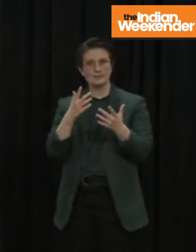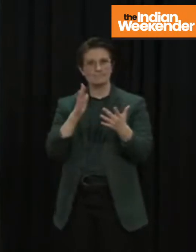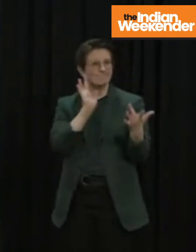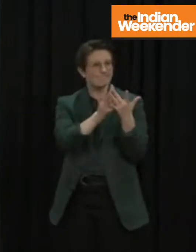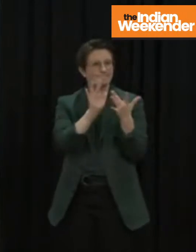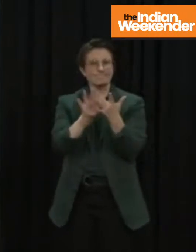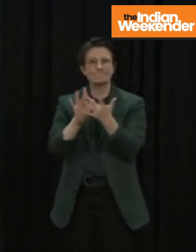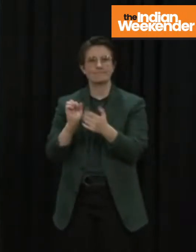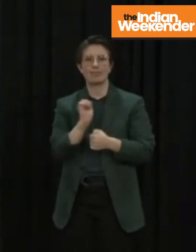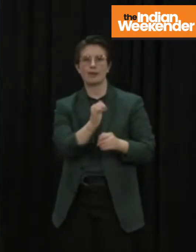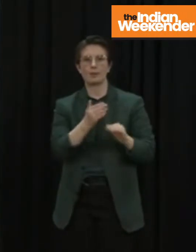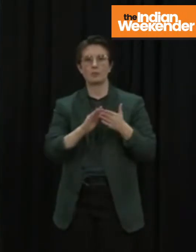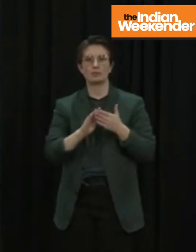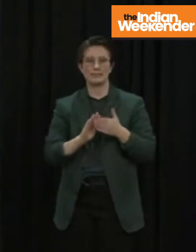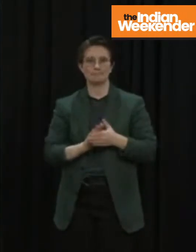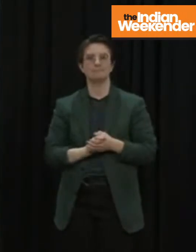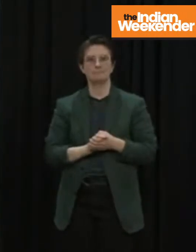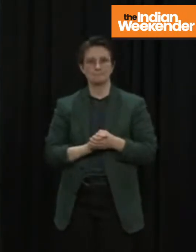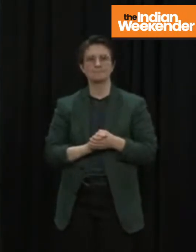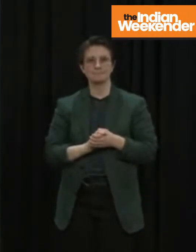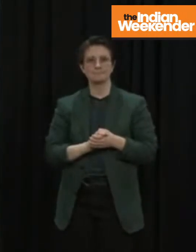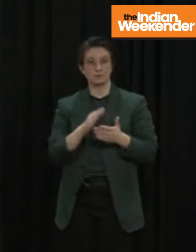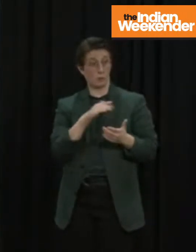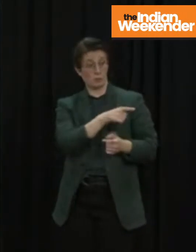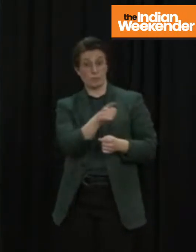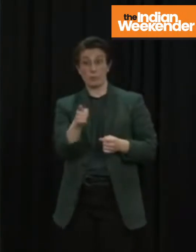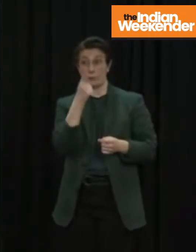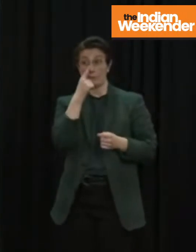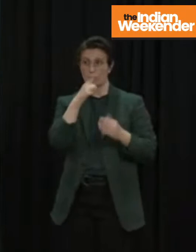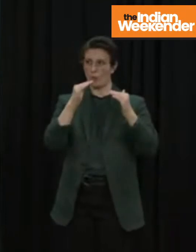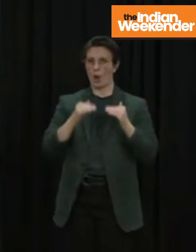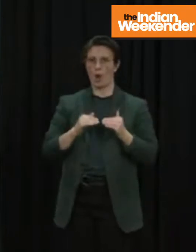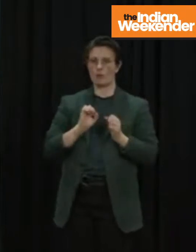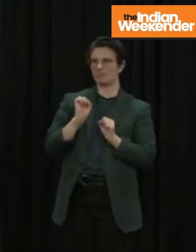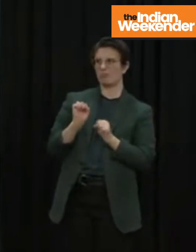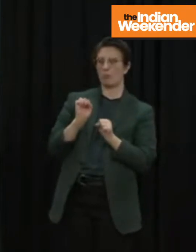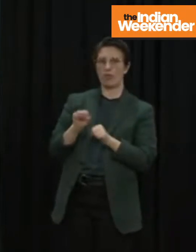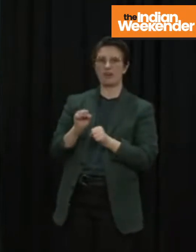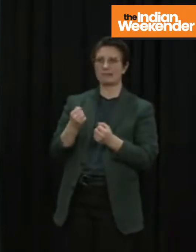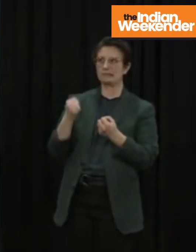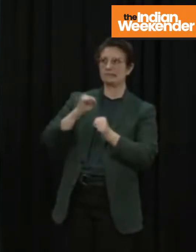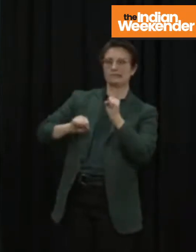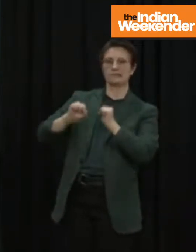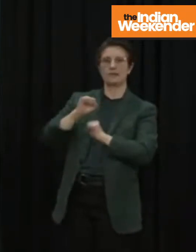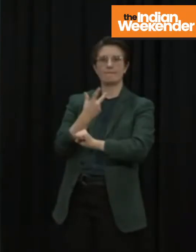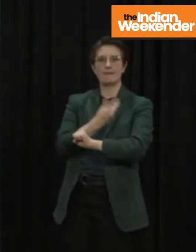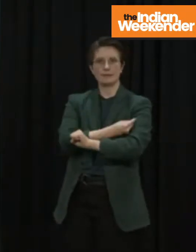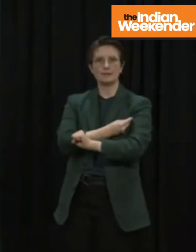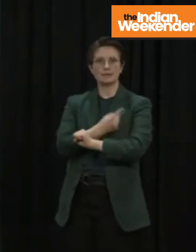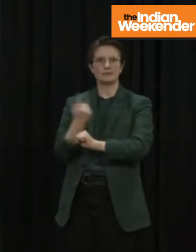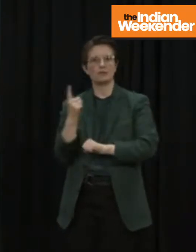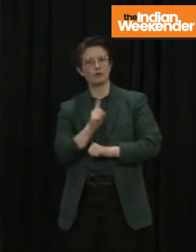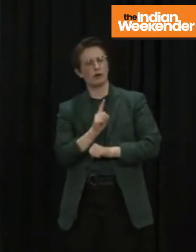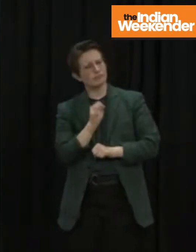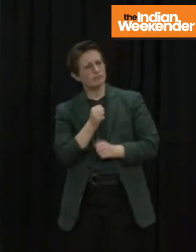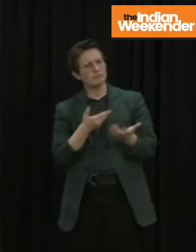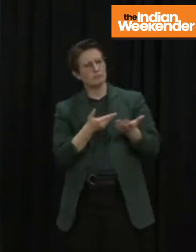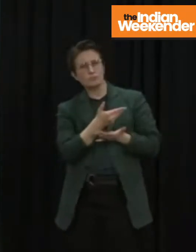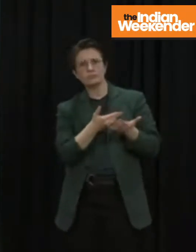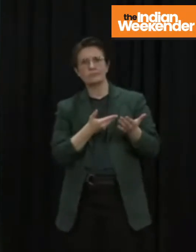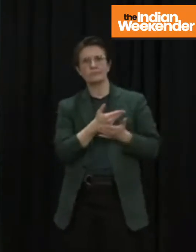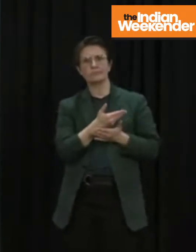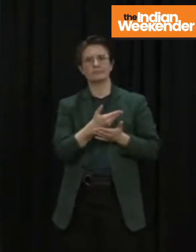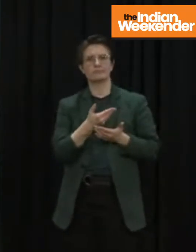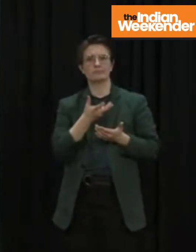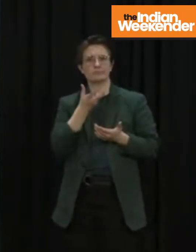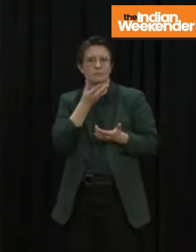those communities where we need to see an uptick in vaccination rates and use those networks, use the existing tools that are available. Now,